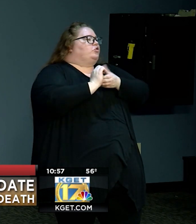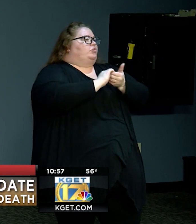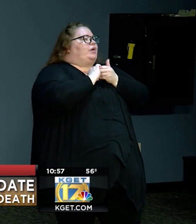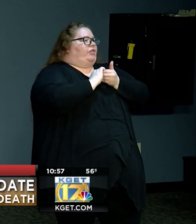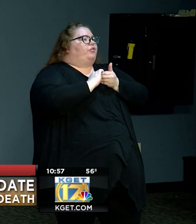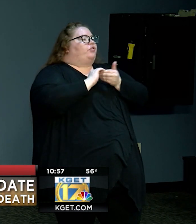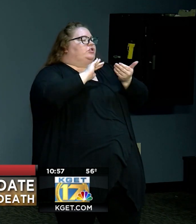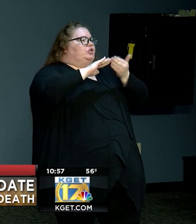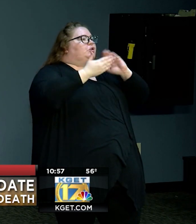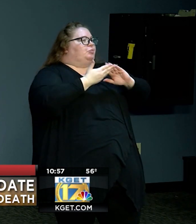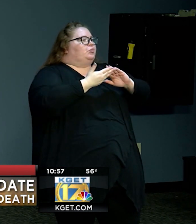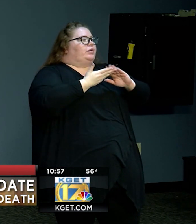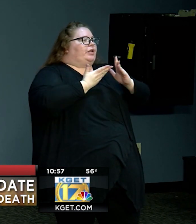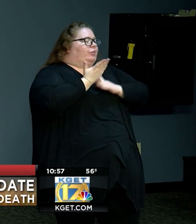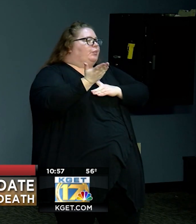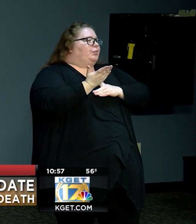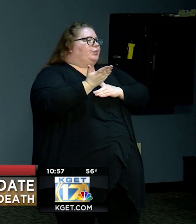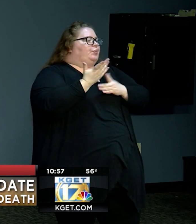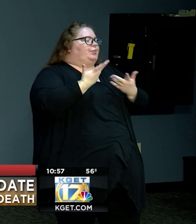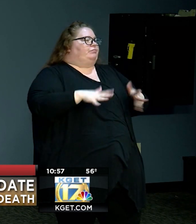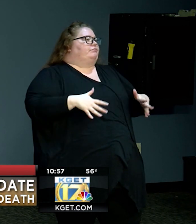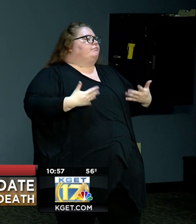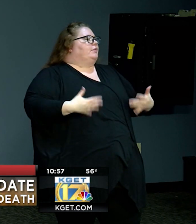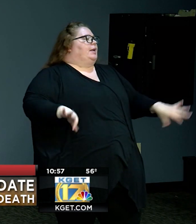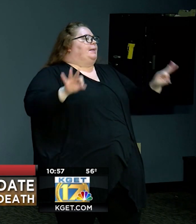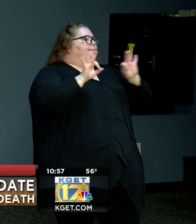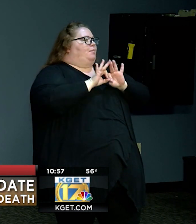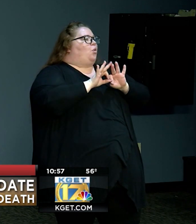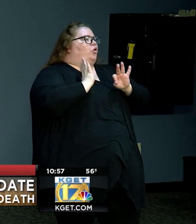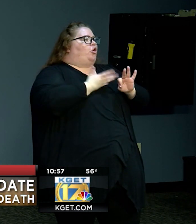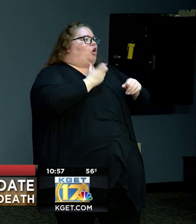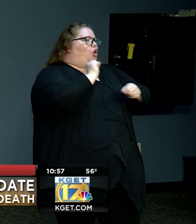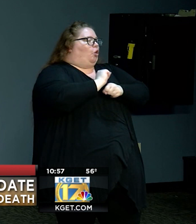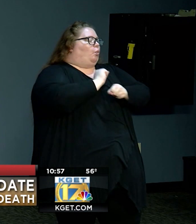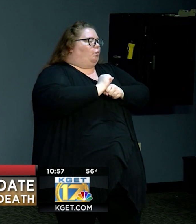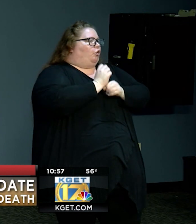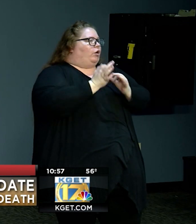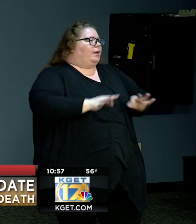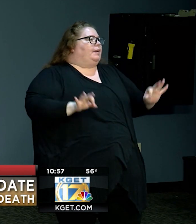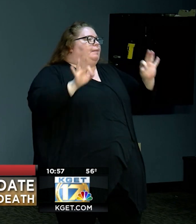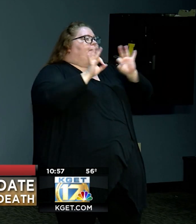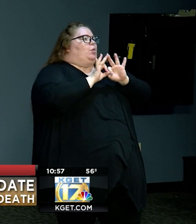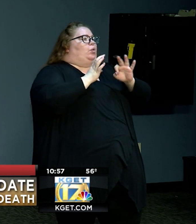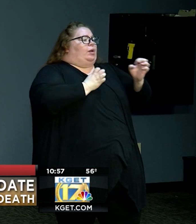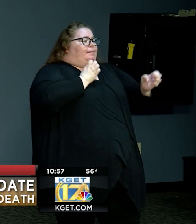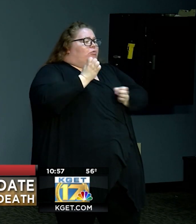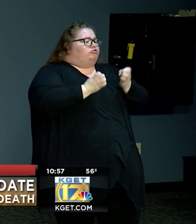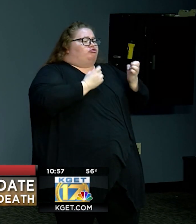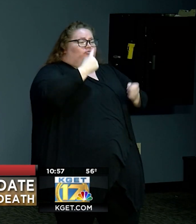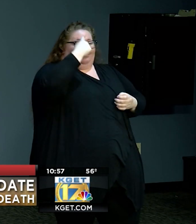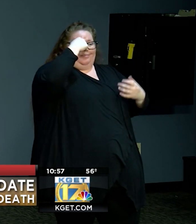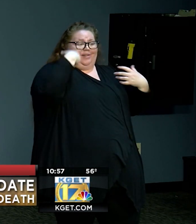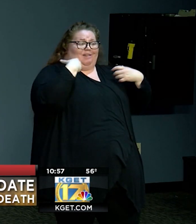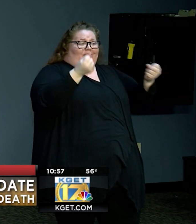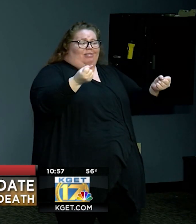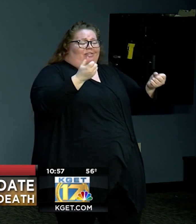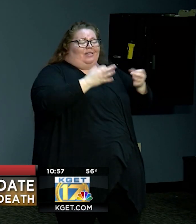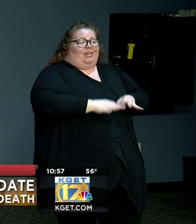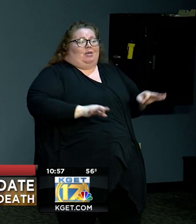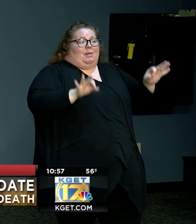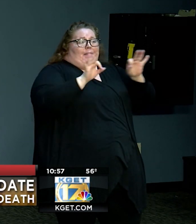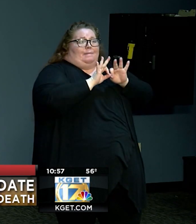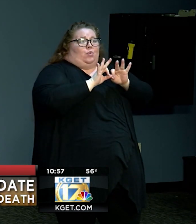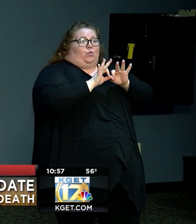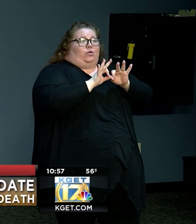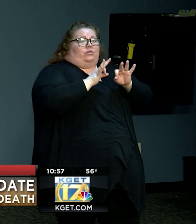community because it's important. Our workforce is important. People's emotional and mental health is important. And